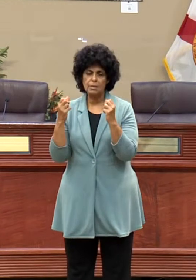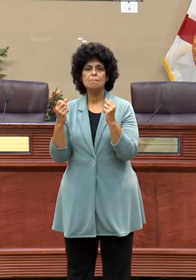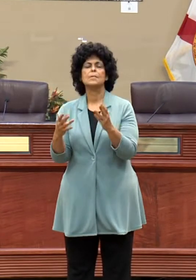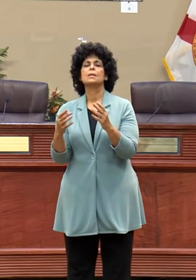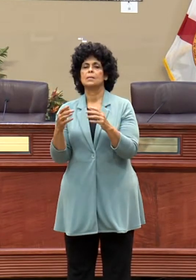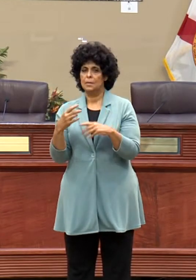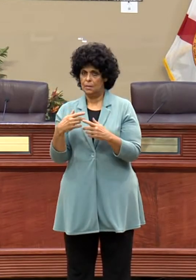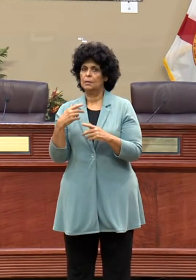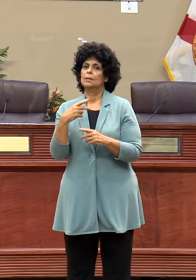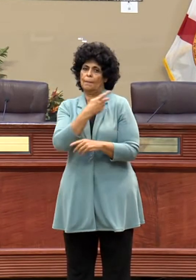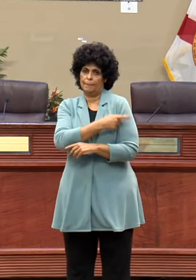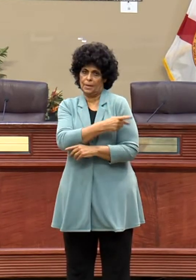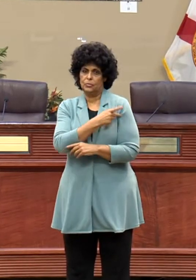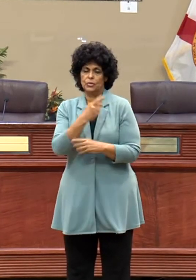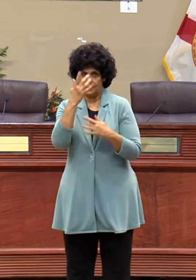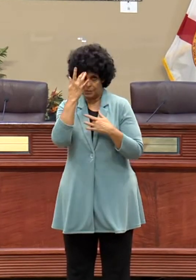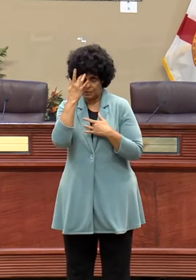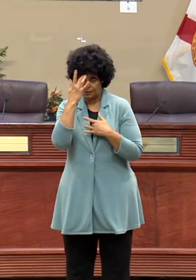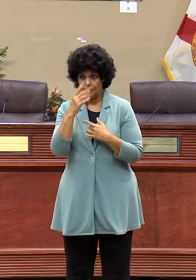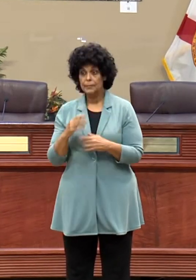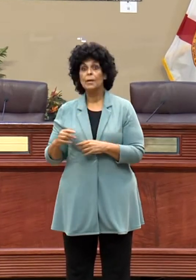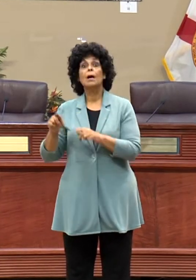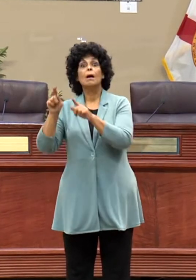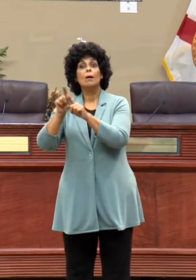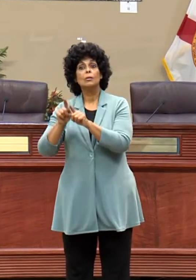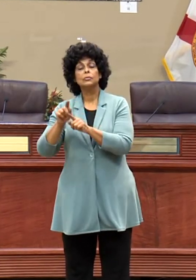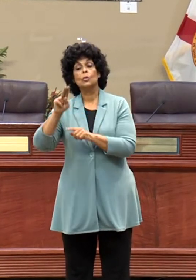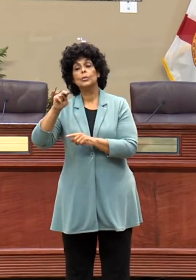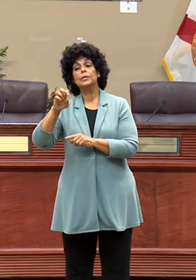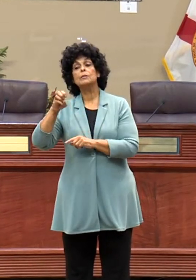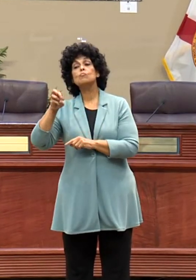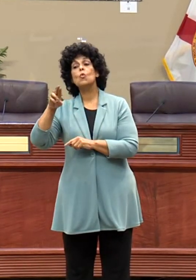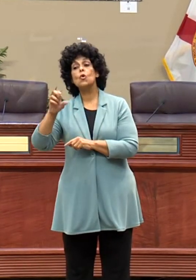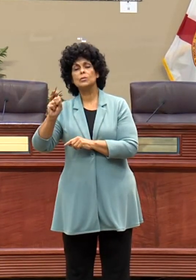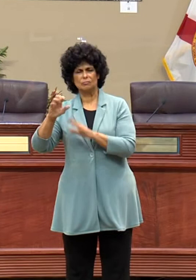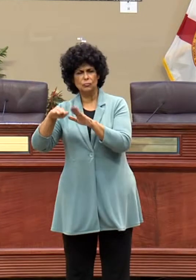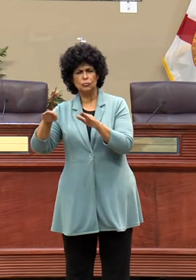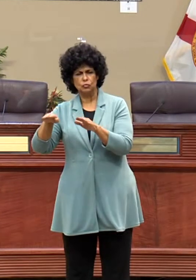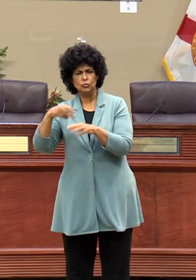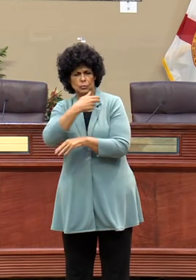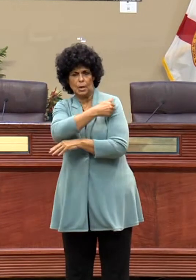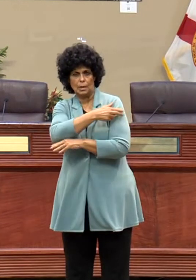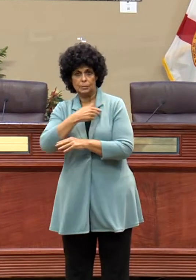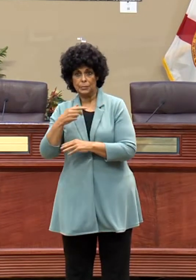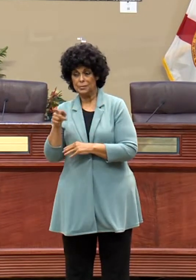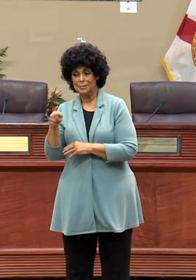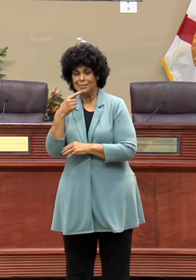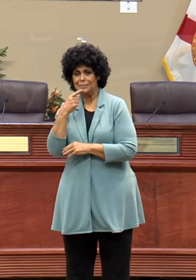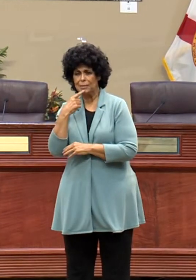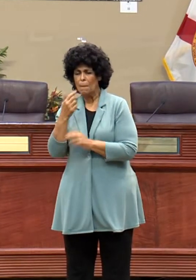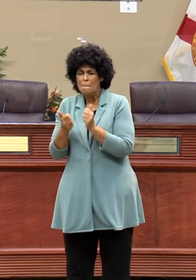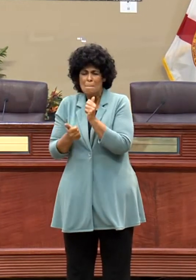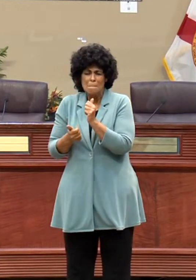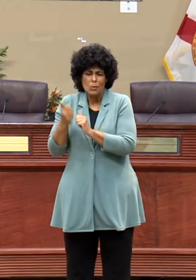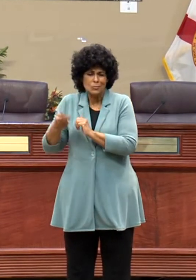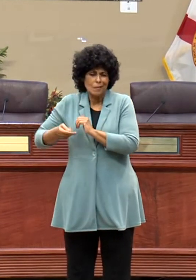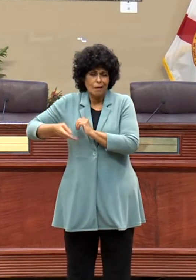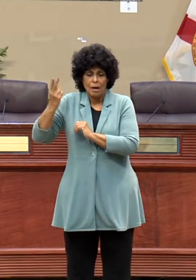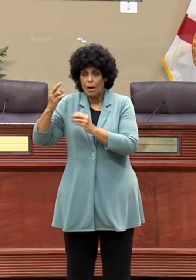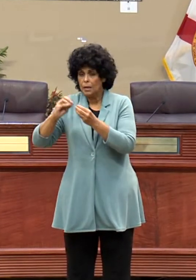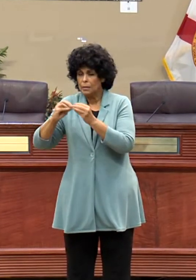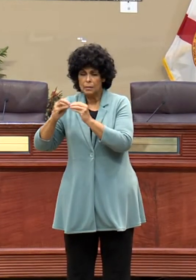Children's Hospital. They indicated that today they have the highest number of pediatric